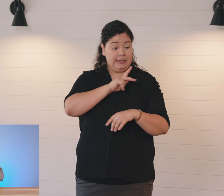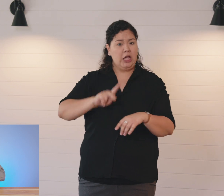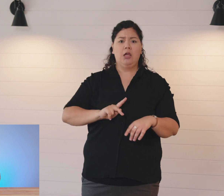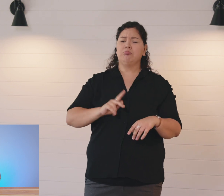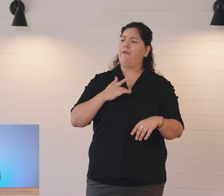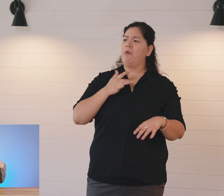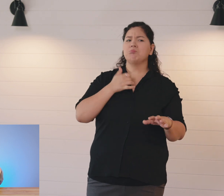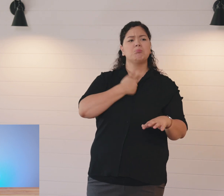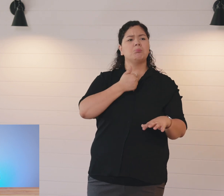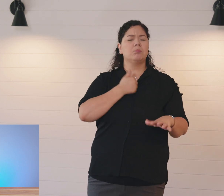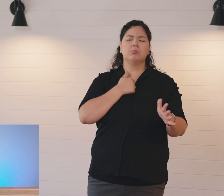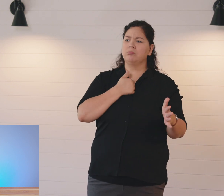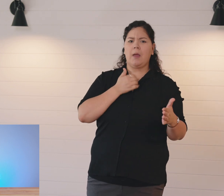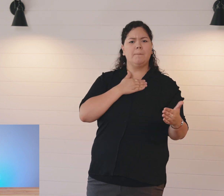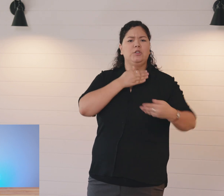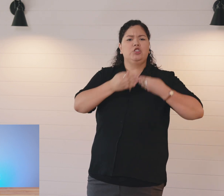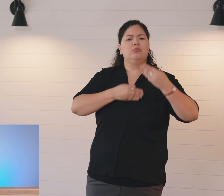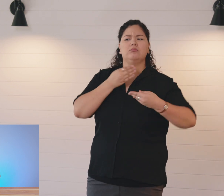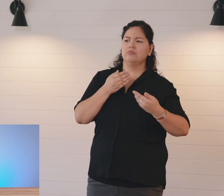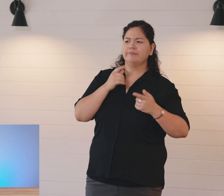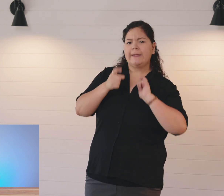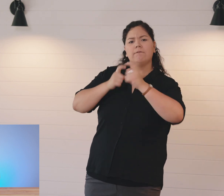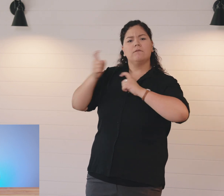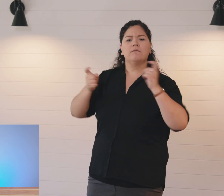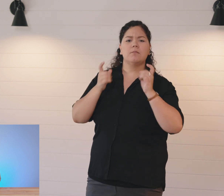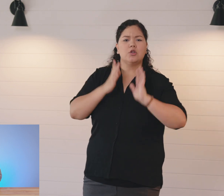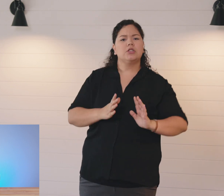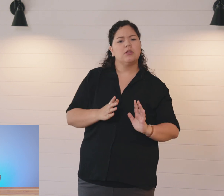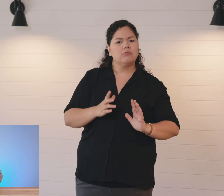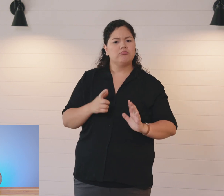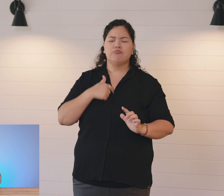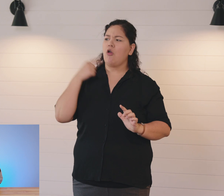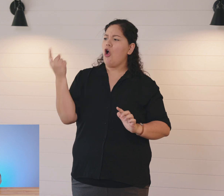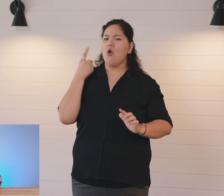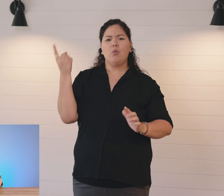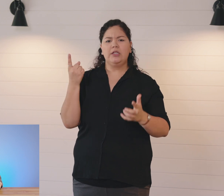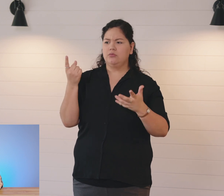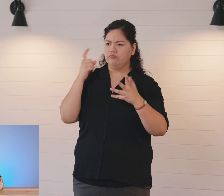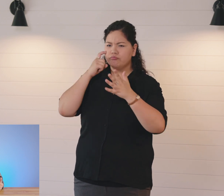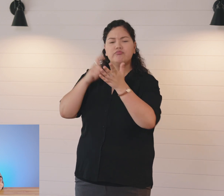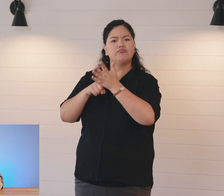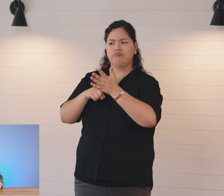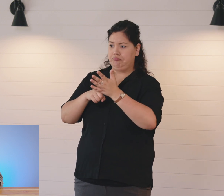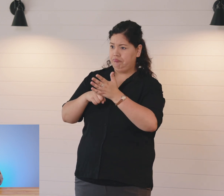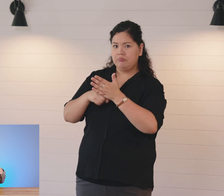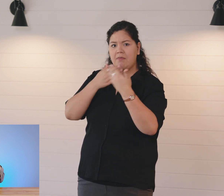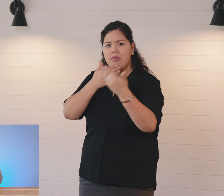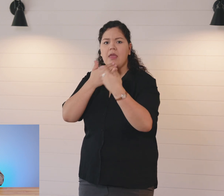think of himself as a generous man. He's the kind of guy who always repays a good deed